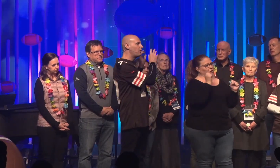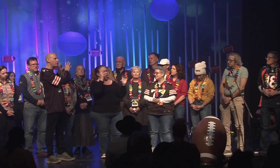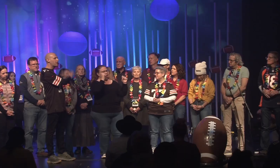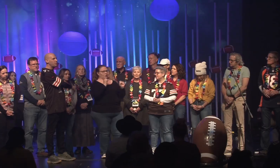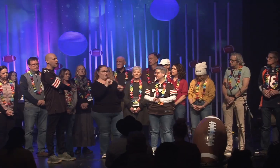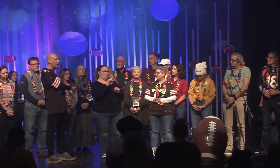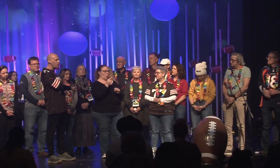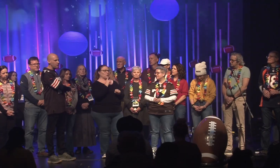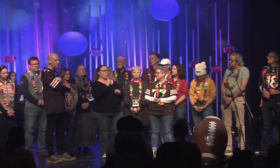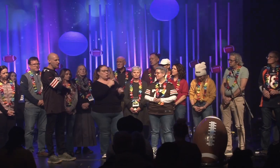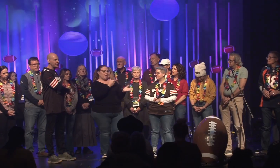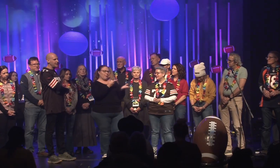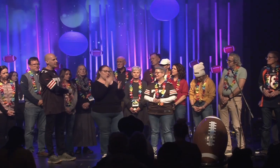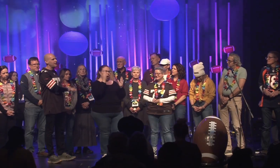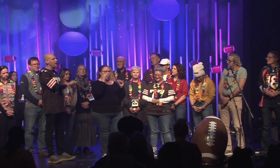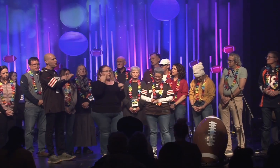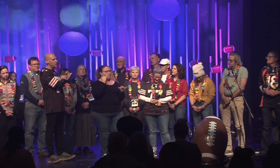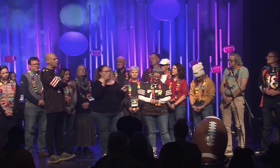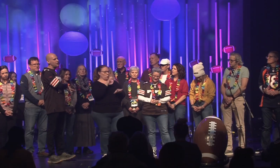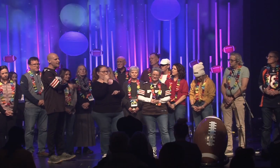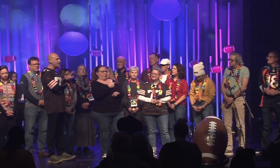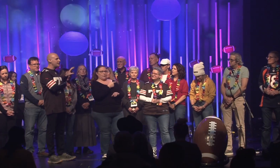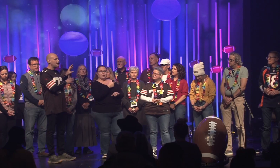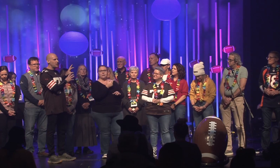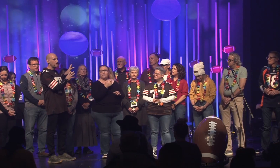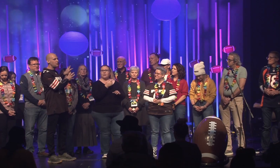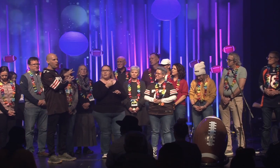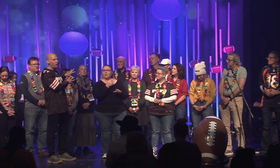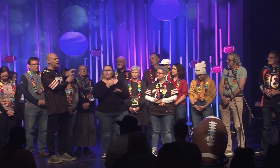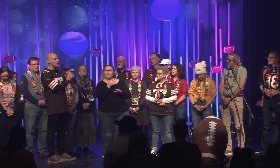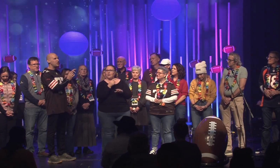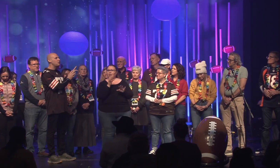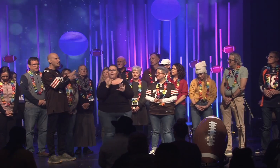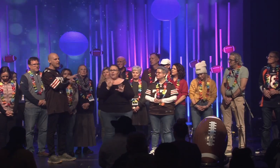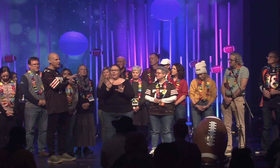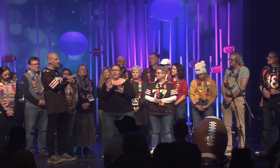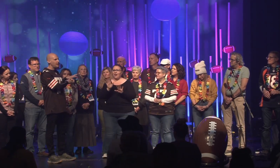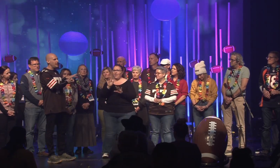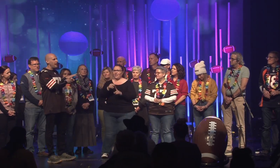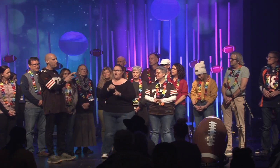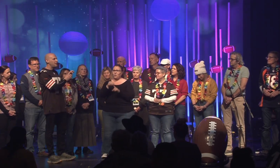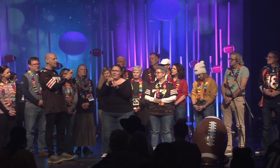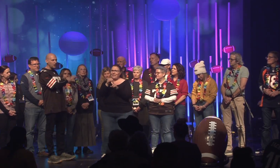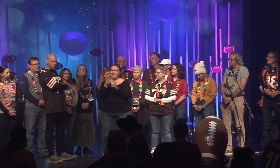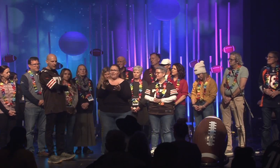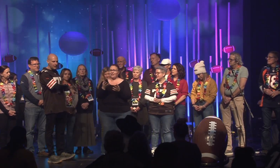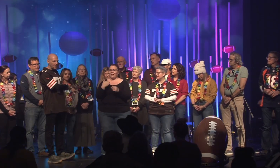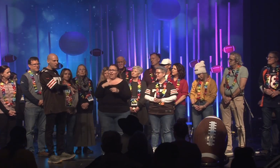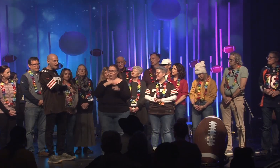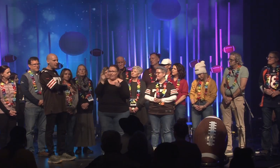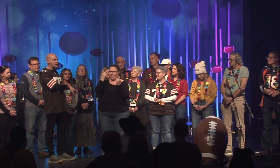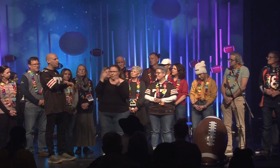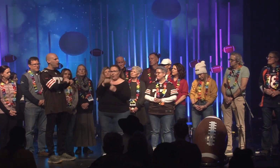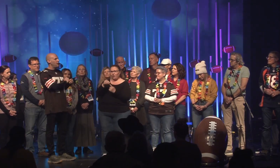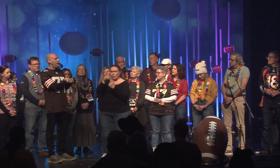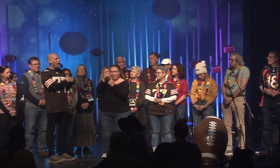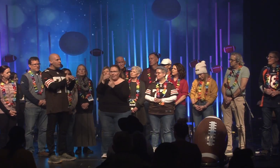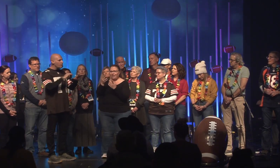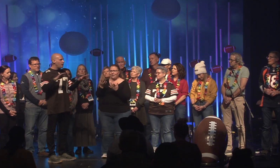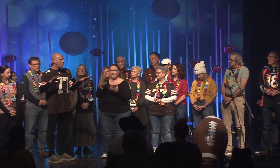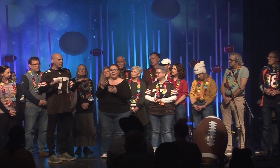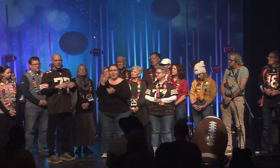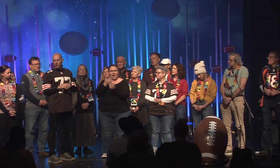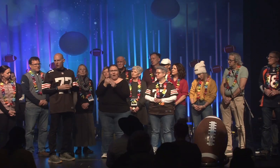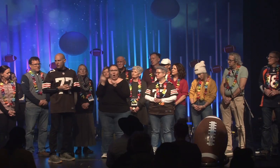you're only really bringing hope if you do things like this. But the truth is, this is such a small, it's just unique. And we celebrate that uniqueness, but